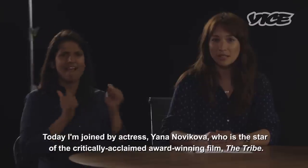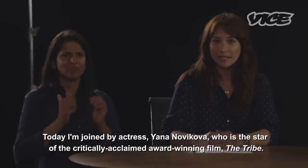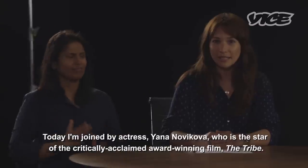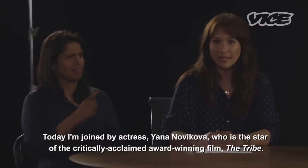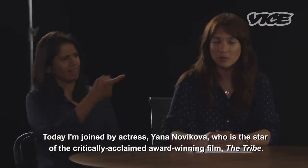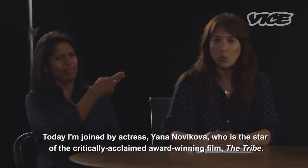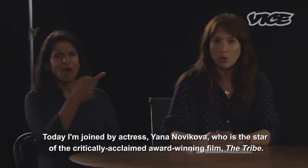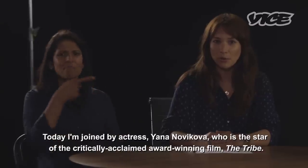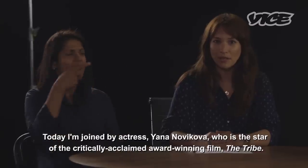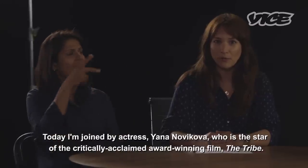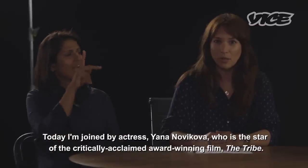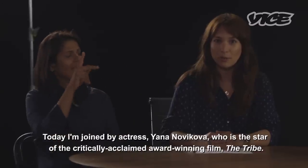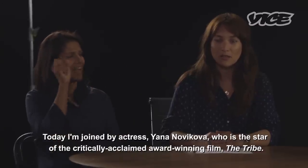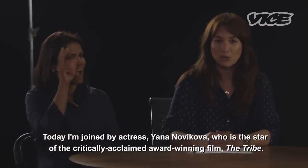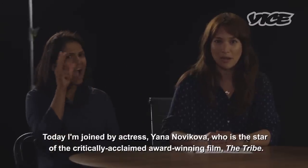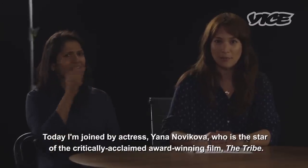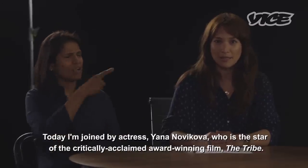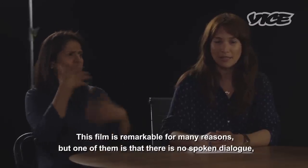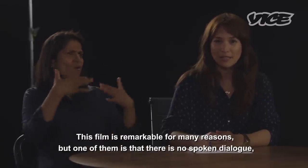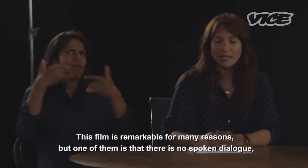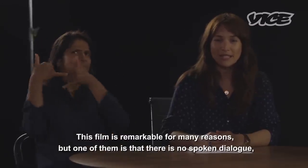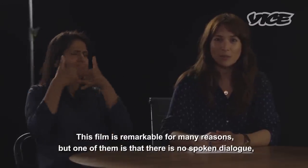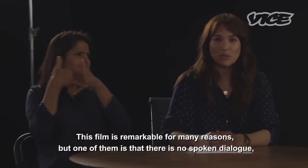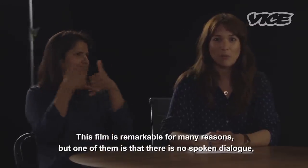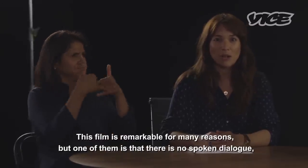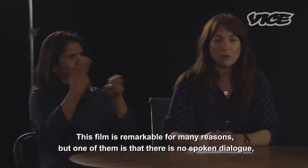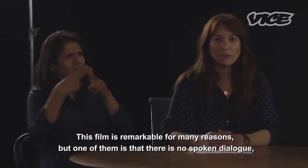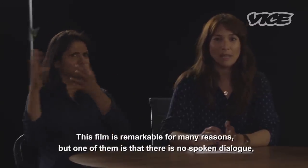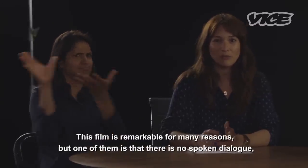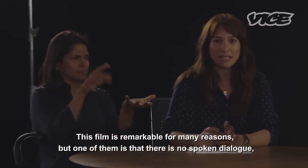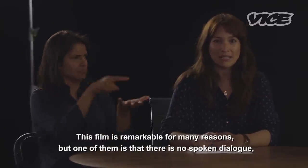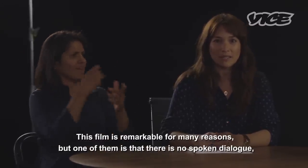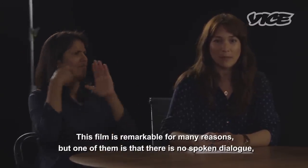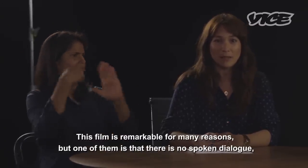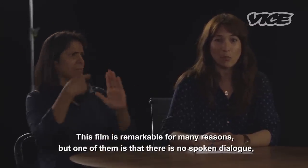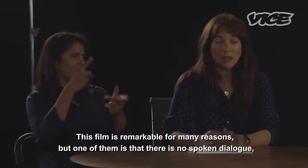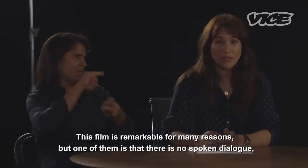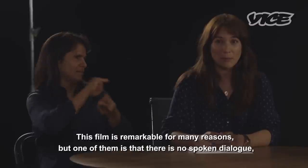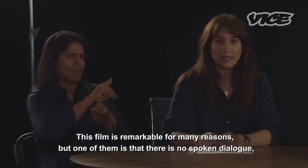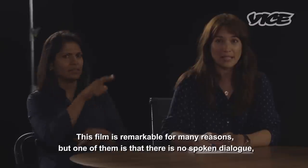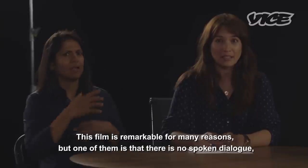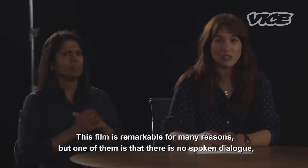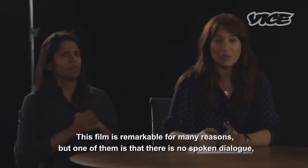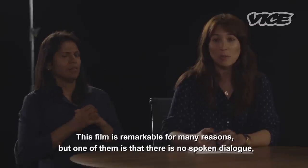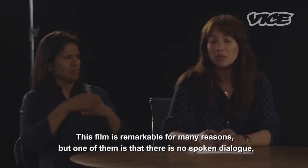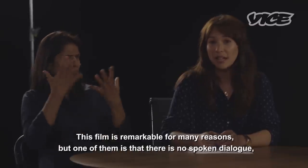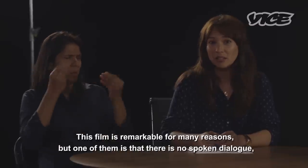critically acclaimed, award-winning film, The Tribe. Now, this film is remarkable for many reasons, but one of them is that there's no spoken